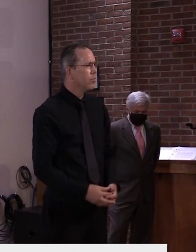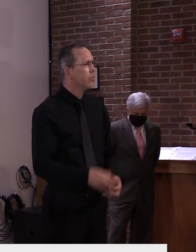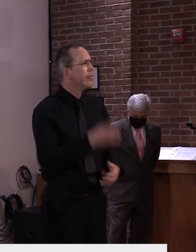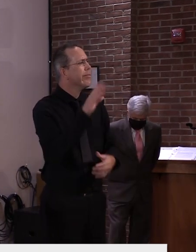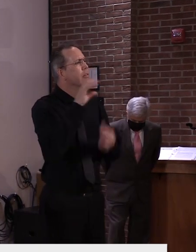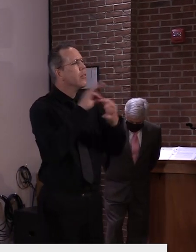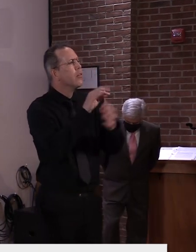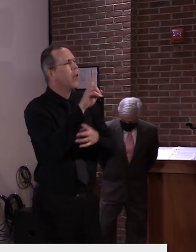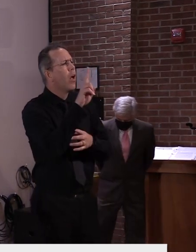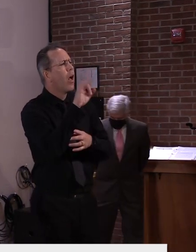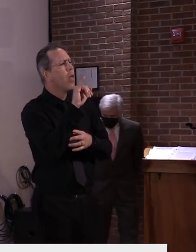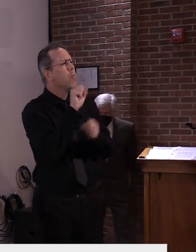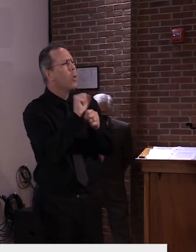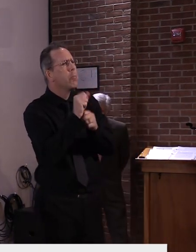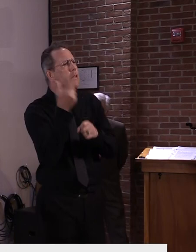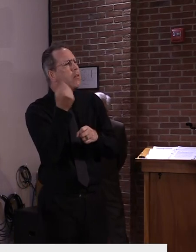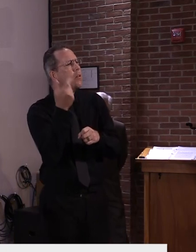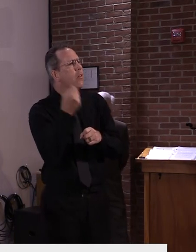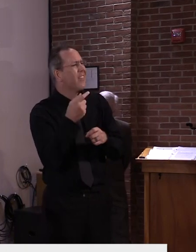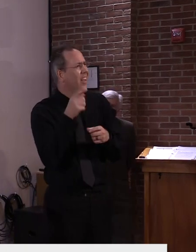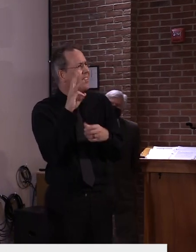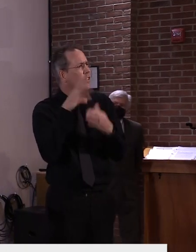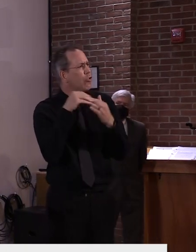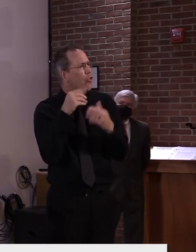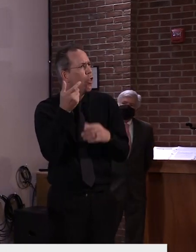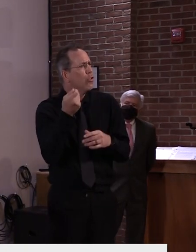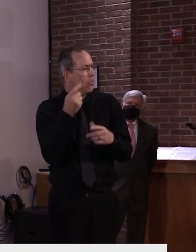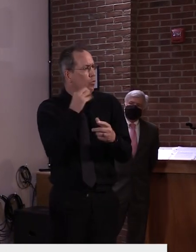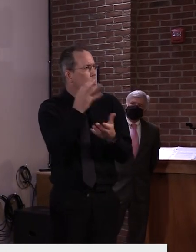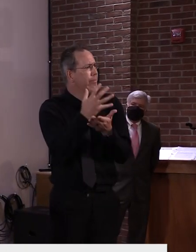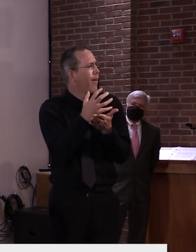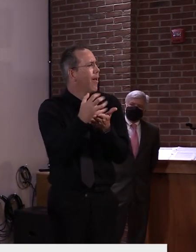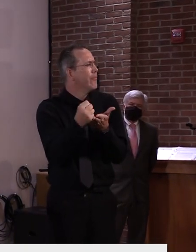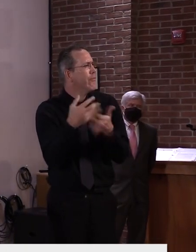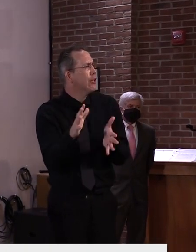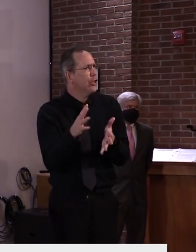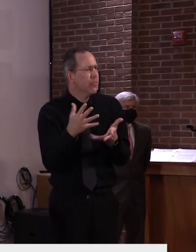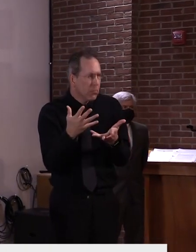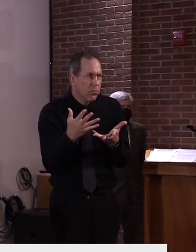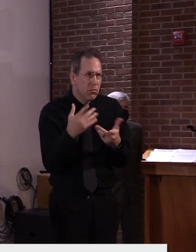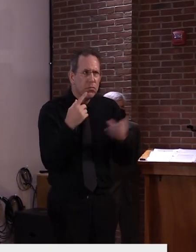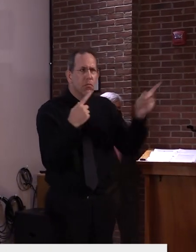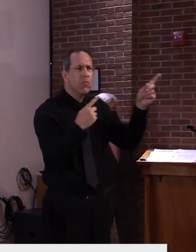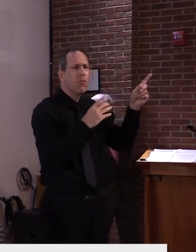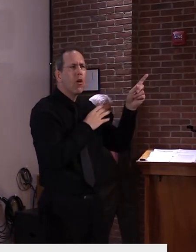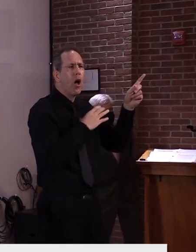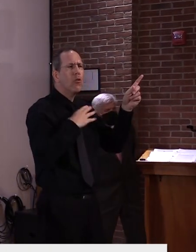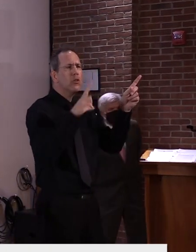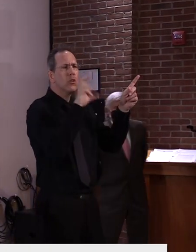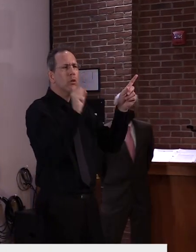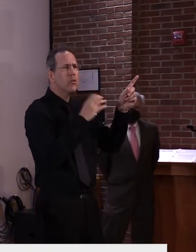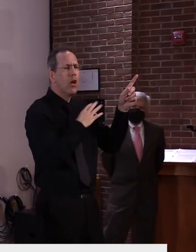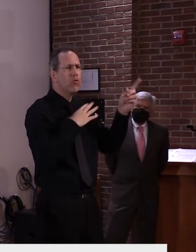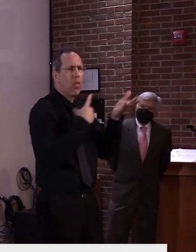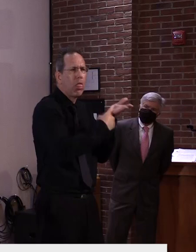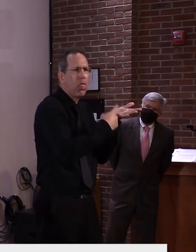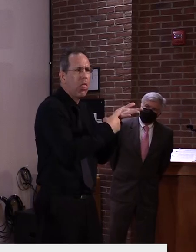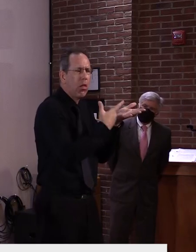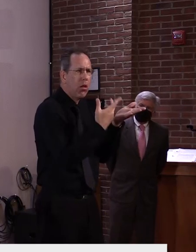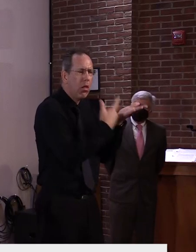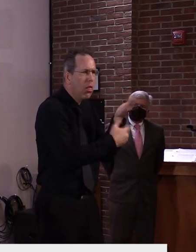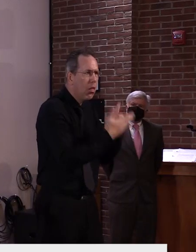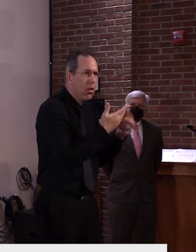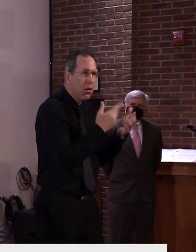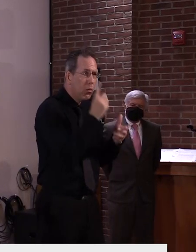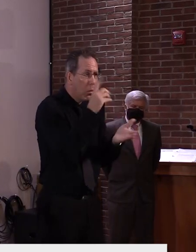runs out, and Vermonters are faced with a financial cliff? Yeah, well, unfortunately, it will just run out. We don't have the resources to backfill that, but we